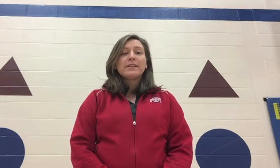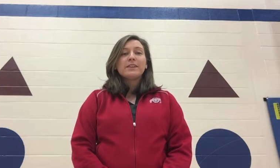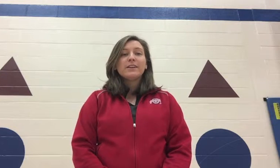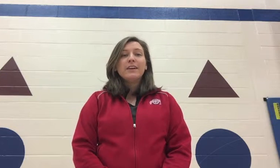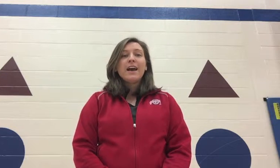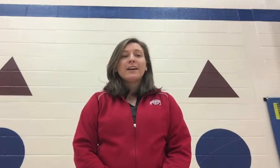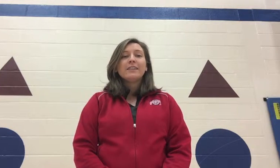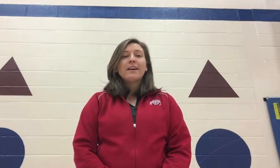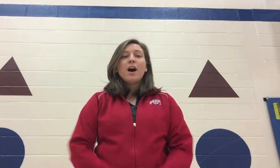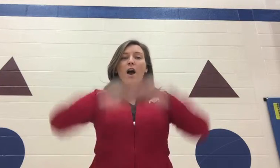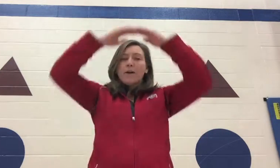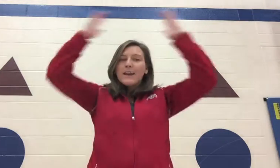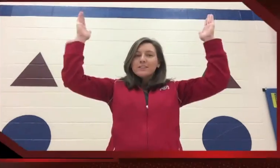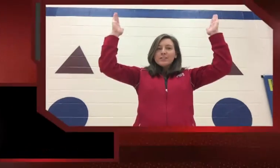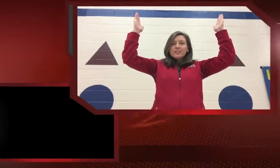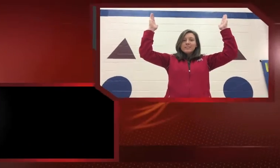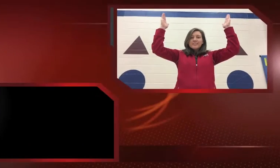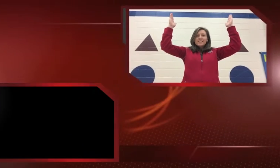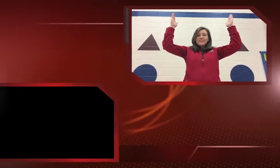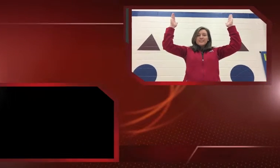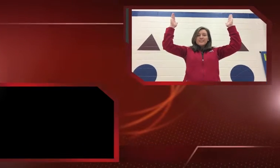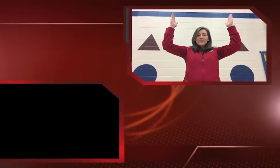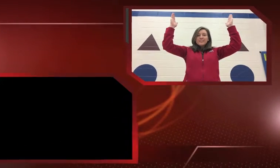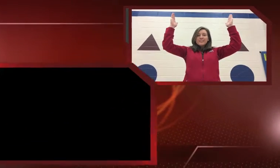you, and OH!